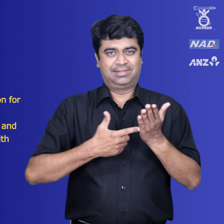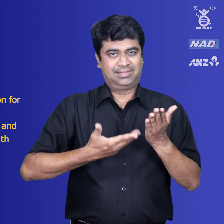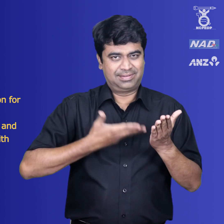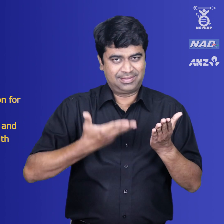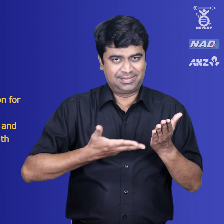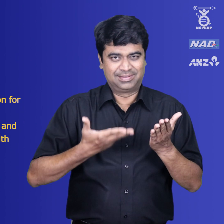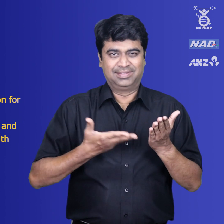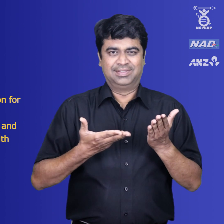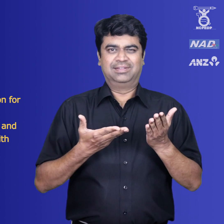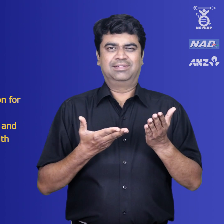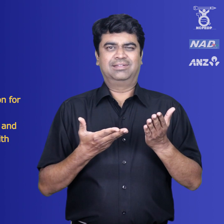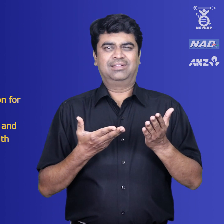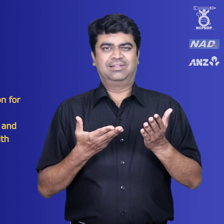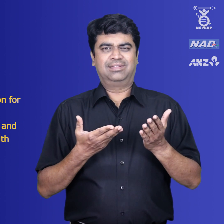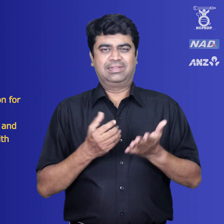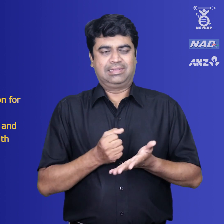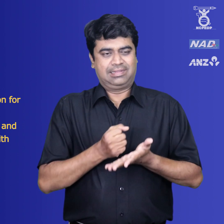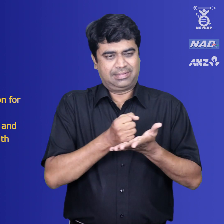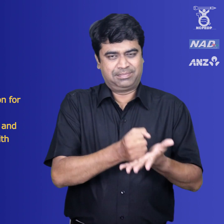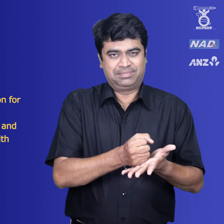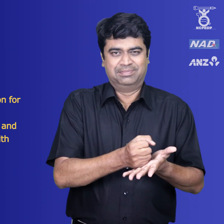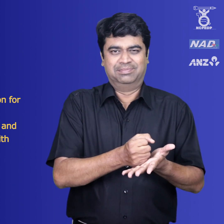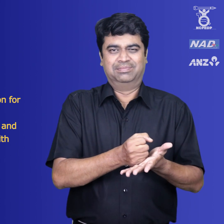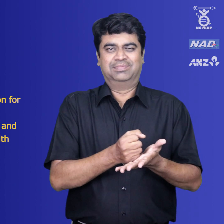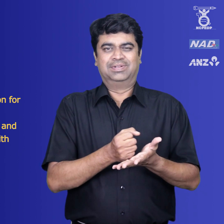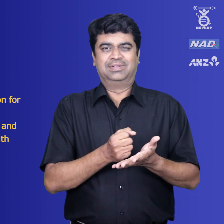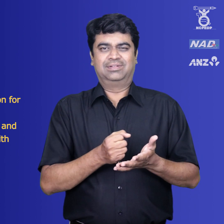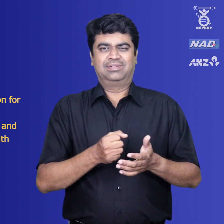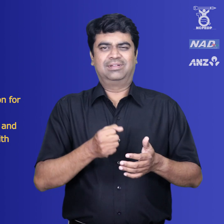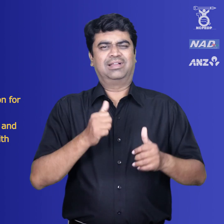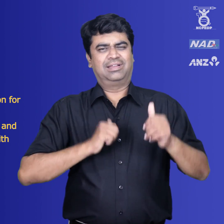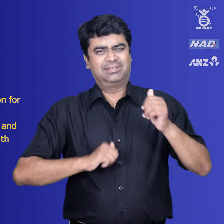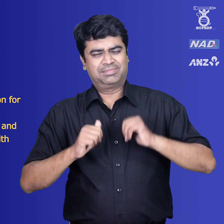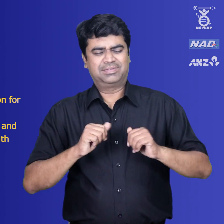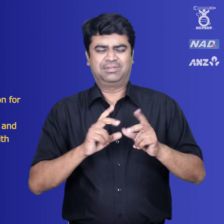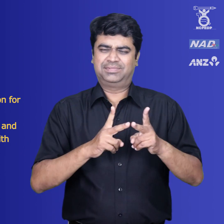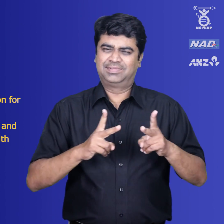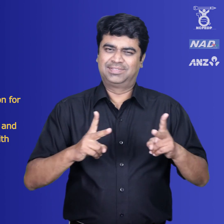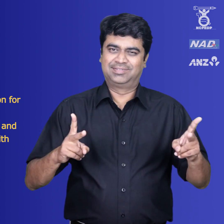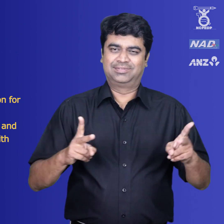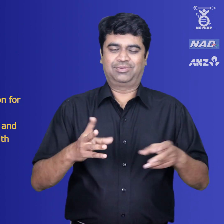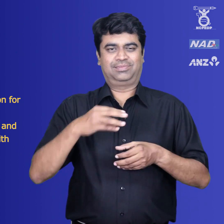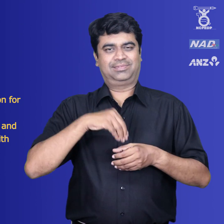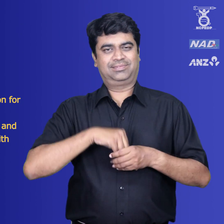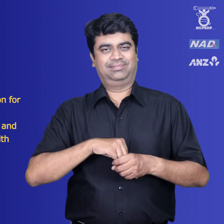rehabilitation, and any other activities for persons with disabilities.